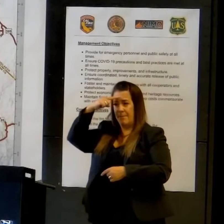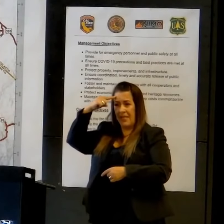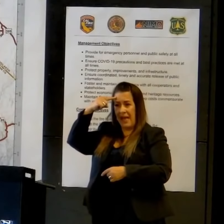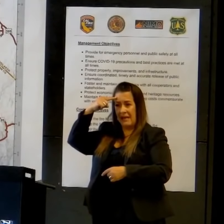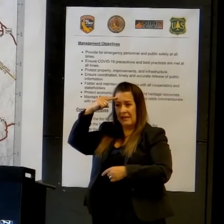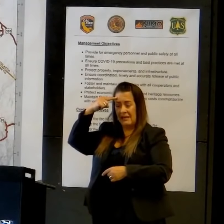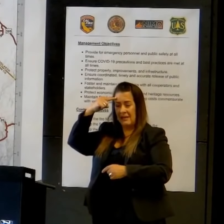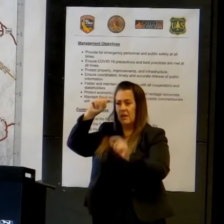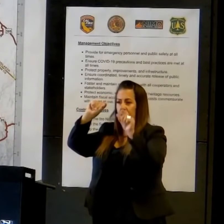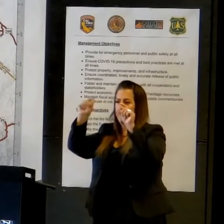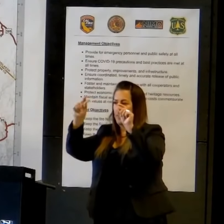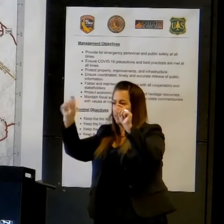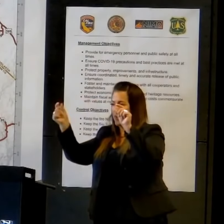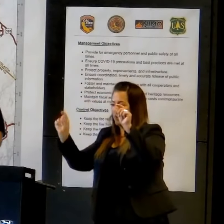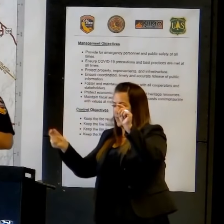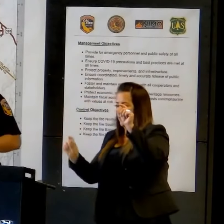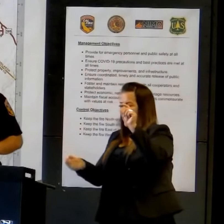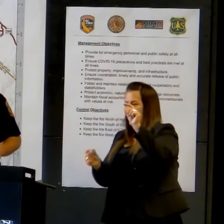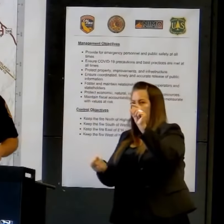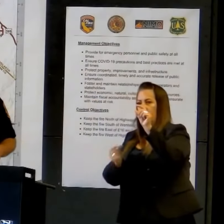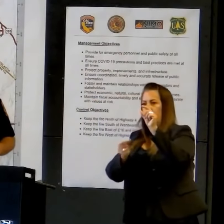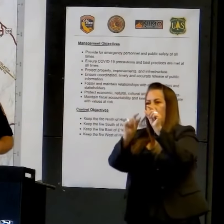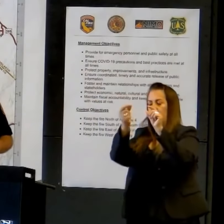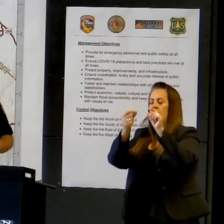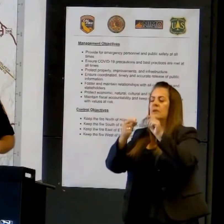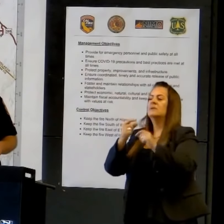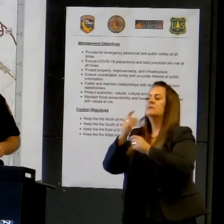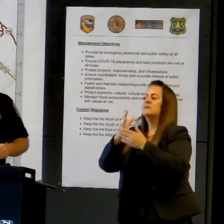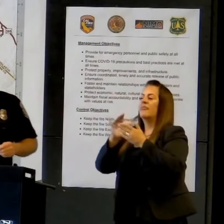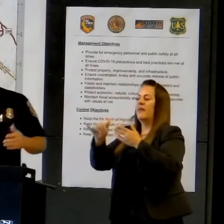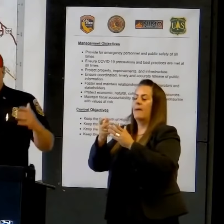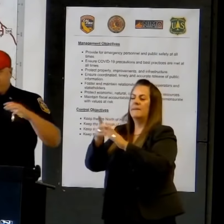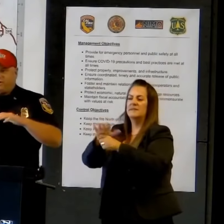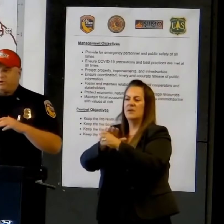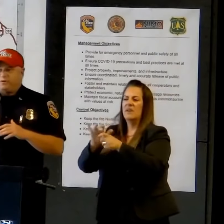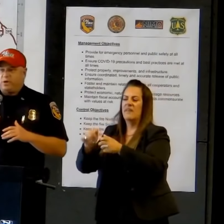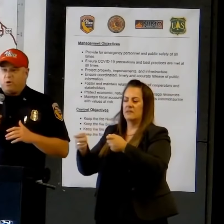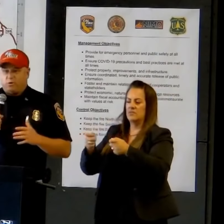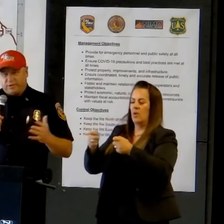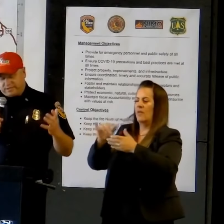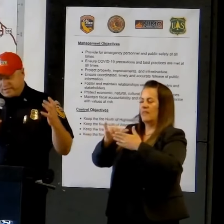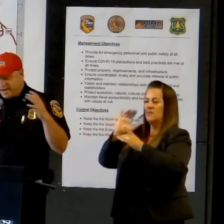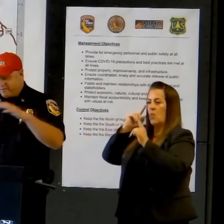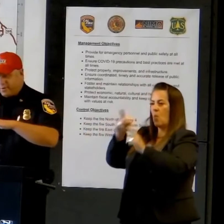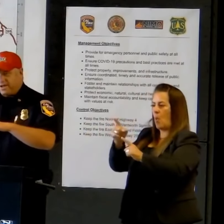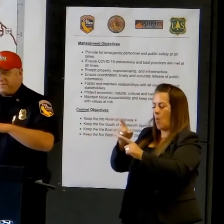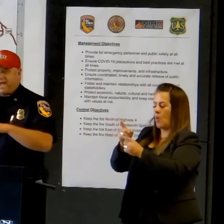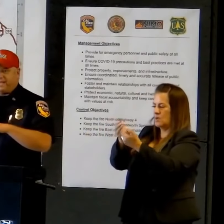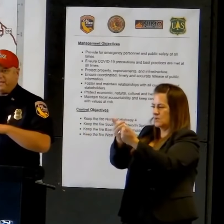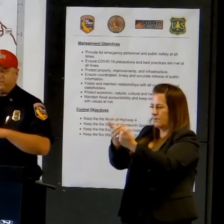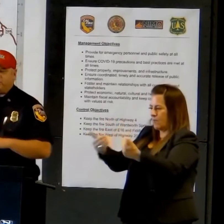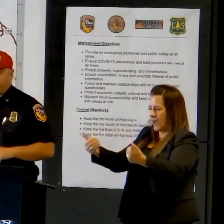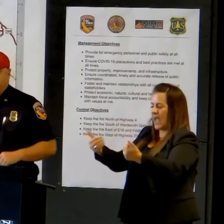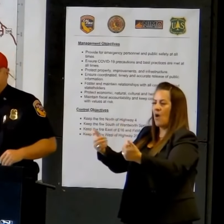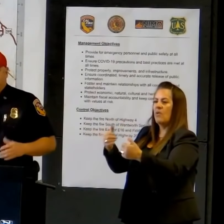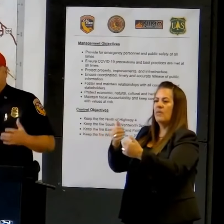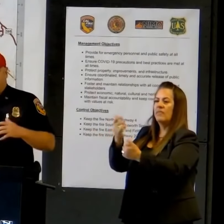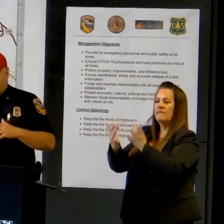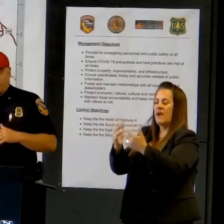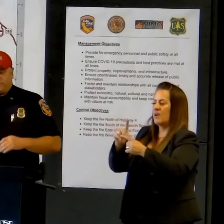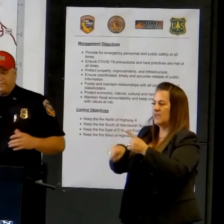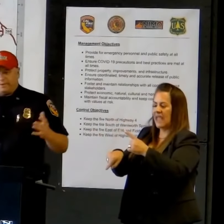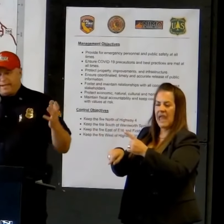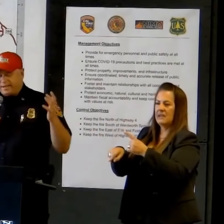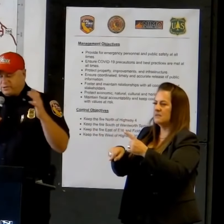back end of the fire, towards that west end, and we're slowly repopulating the communities. That's our ultimate goal, is to get everybody back into